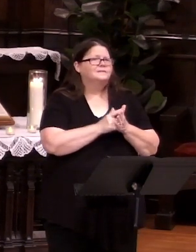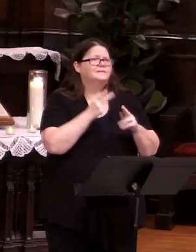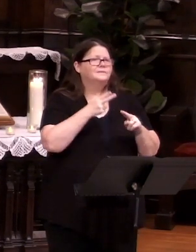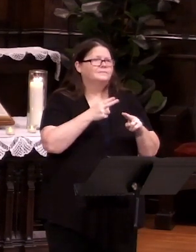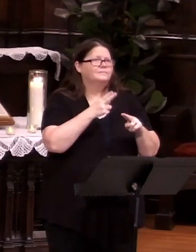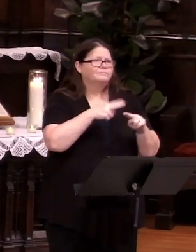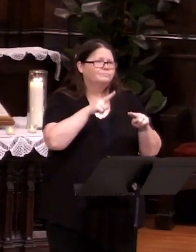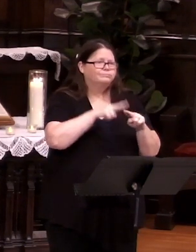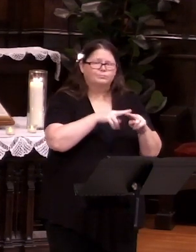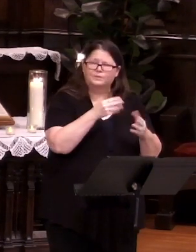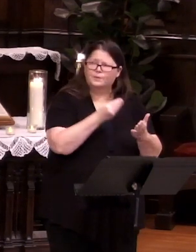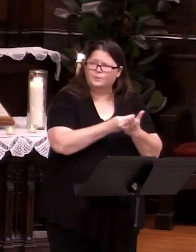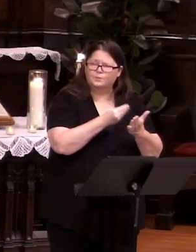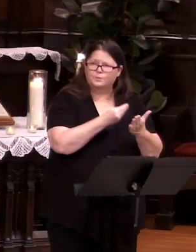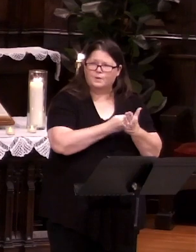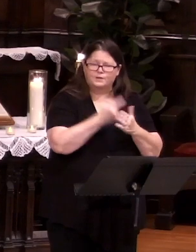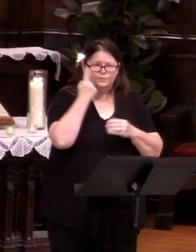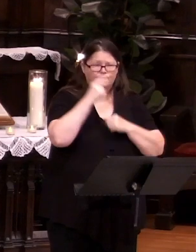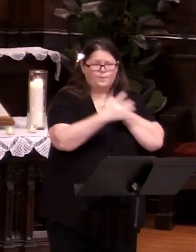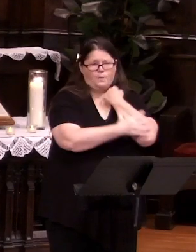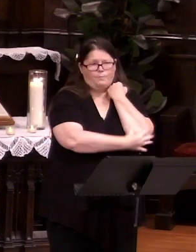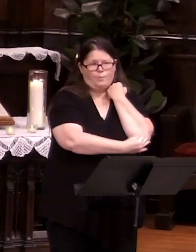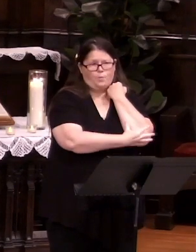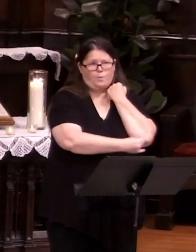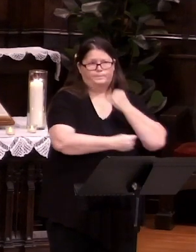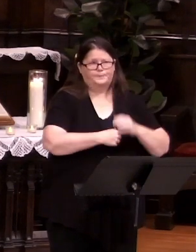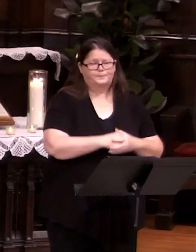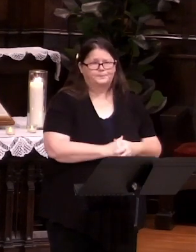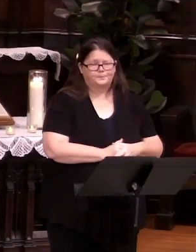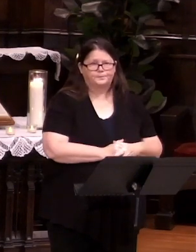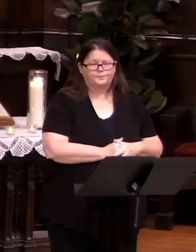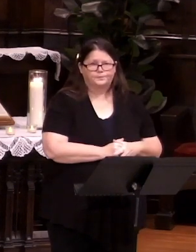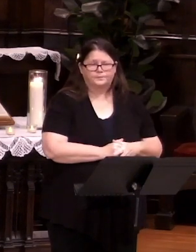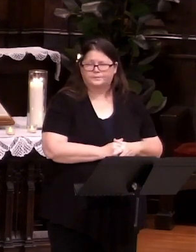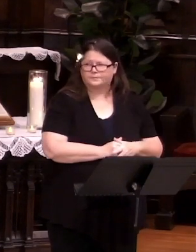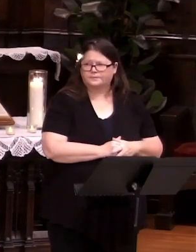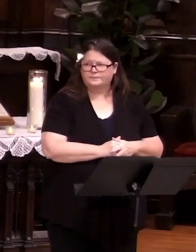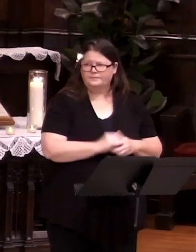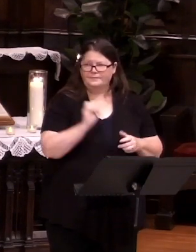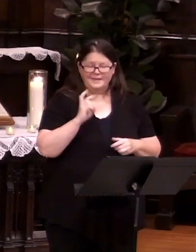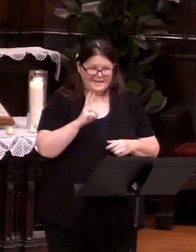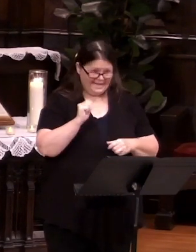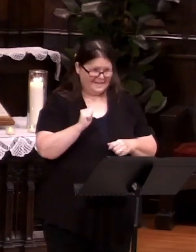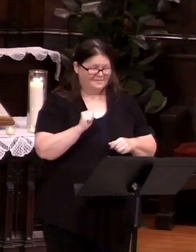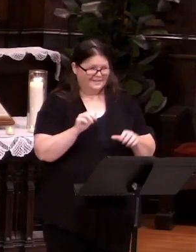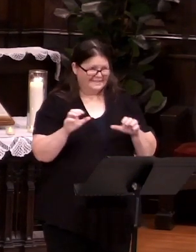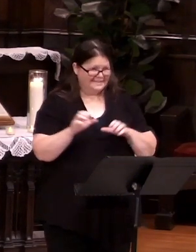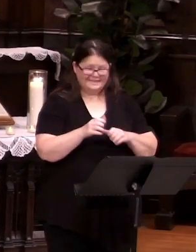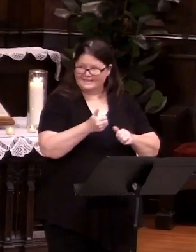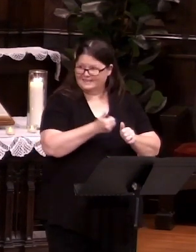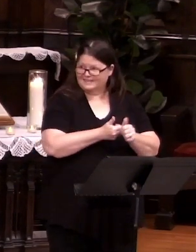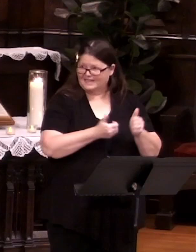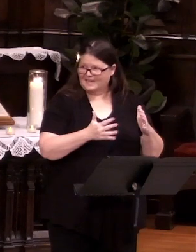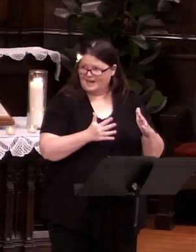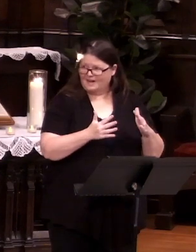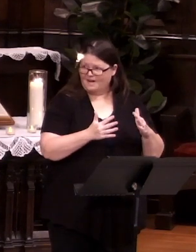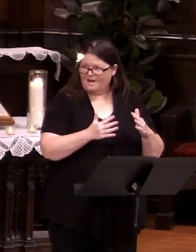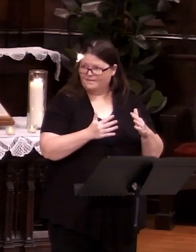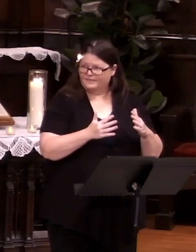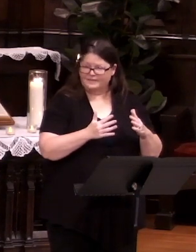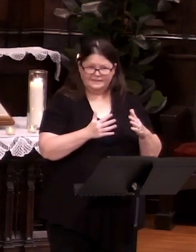nation's poorest workers. And she did all of this in only